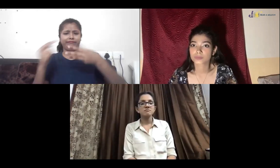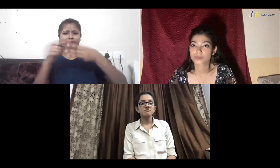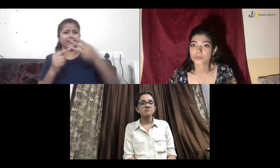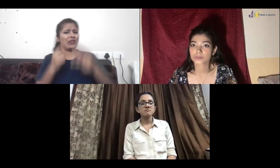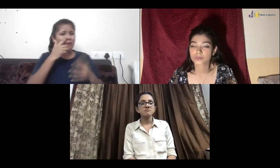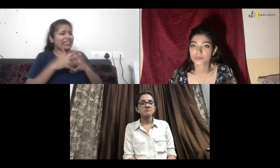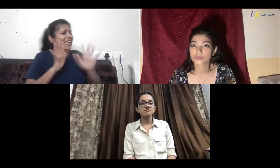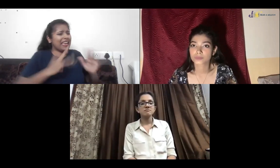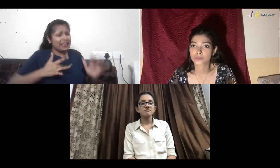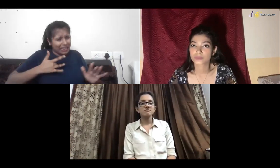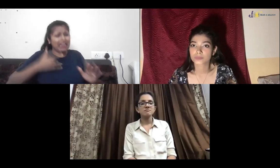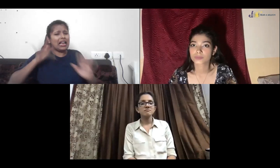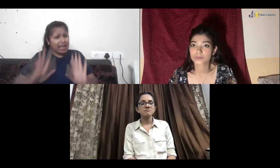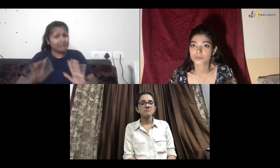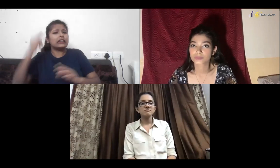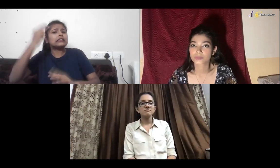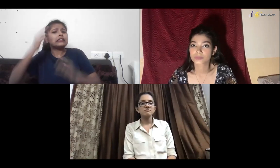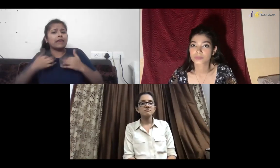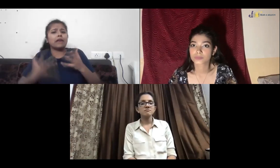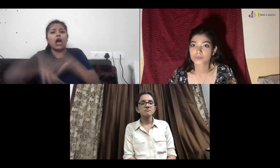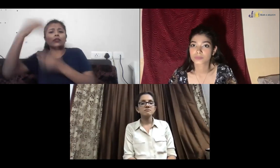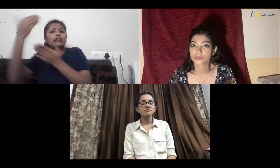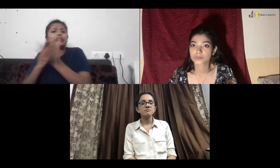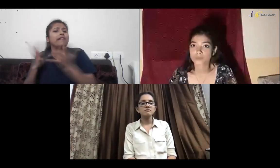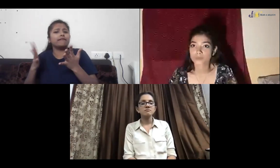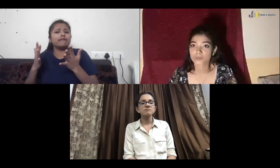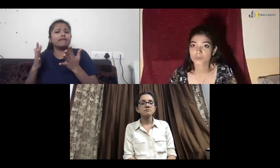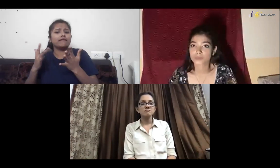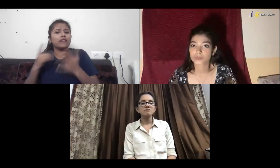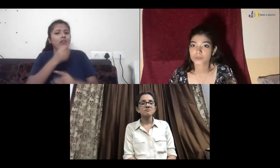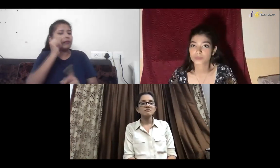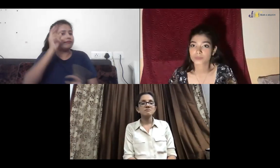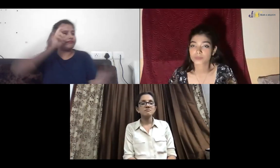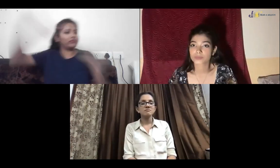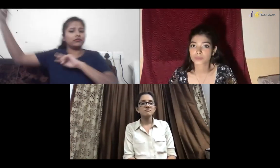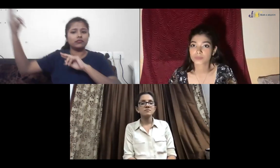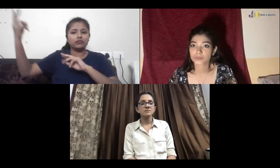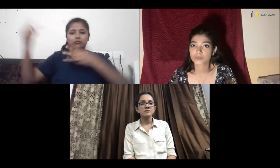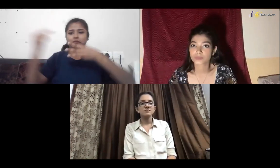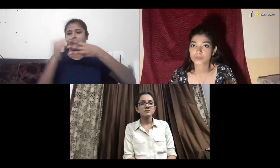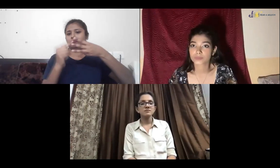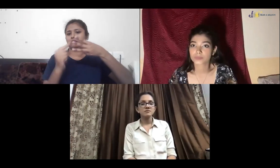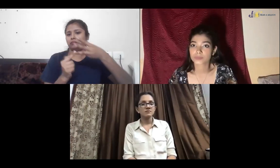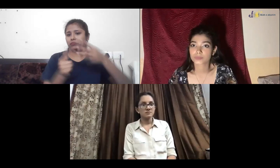here. By these things, being a woman, they have to feelings. They have to